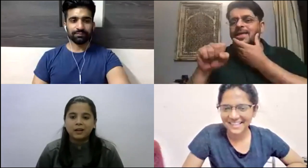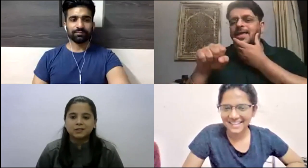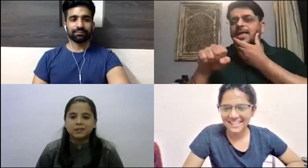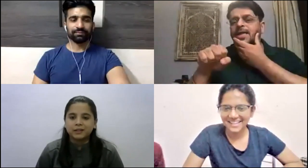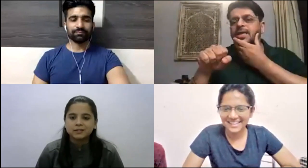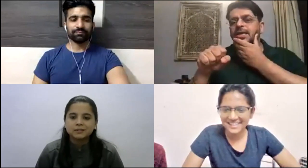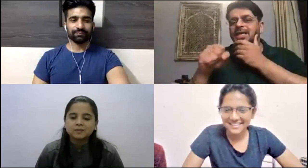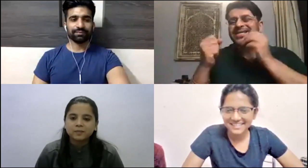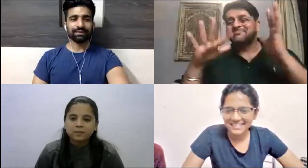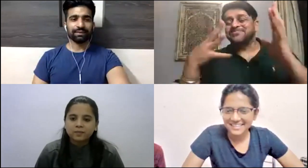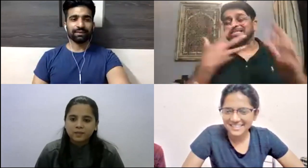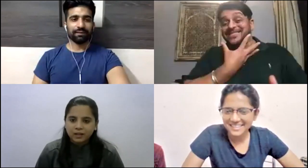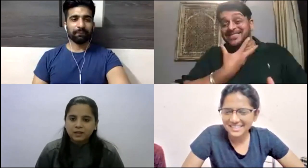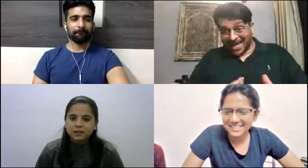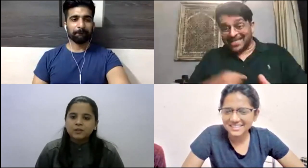we can answer that?